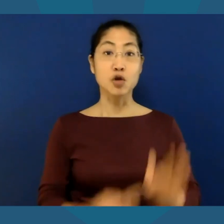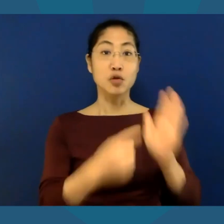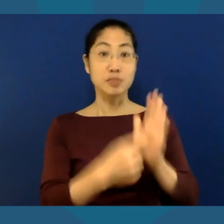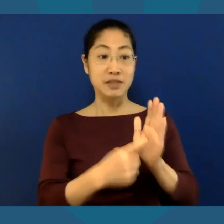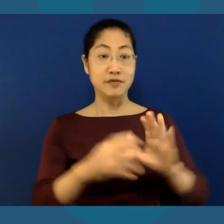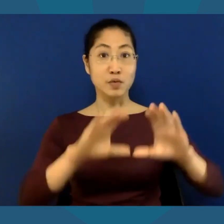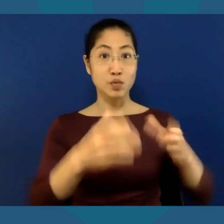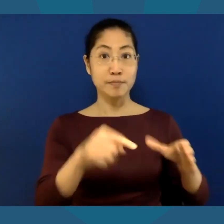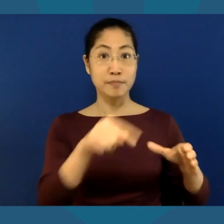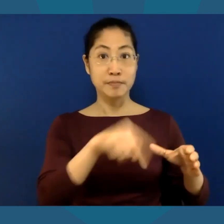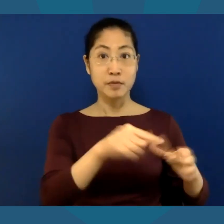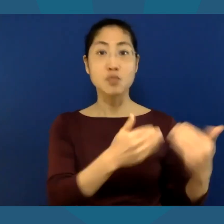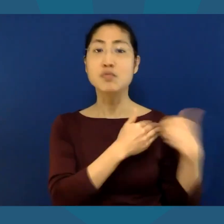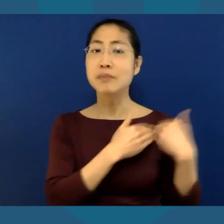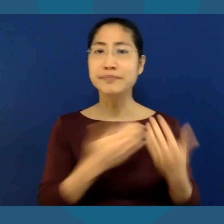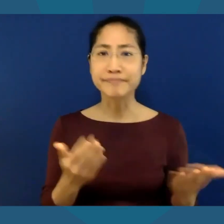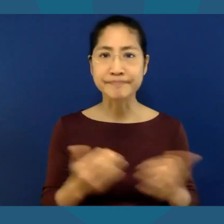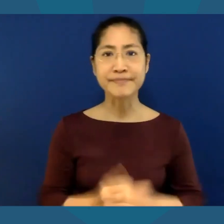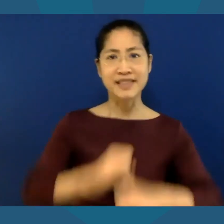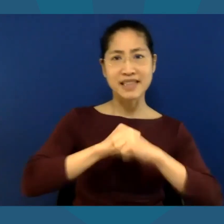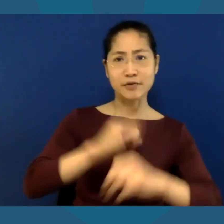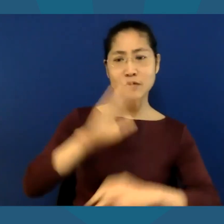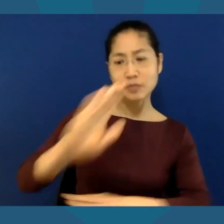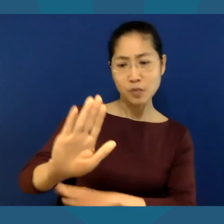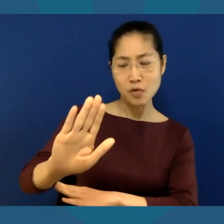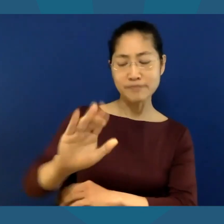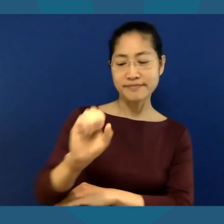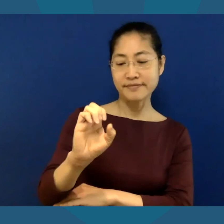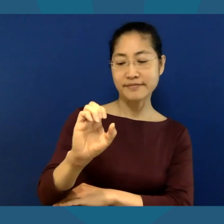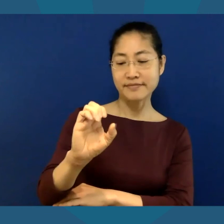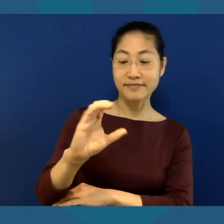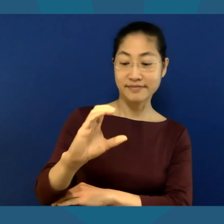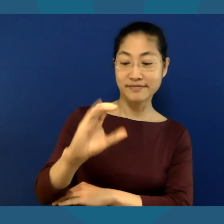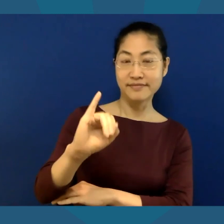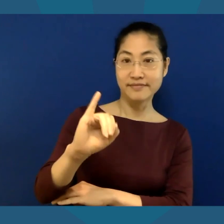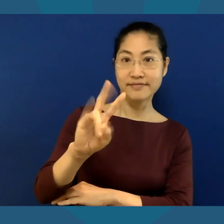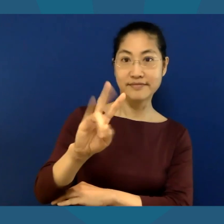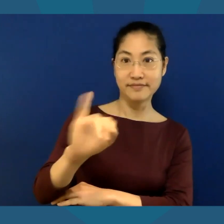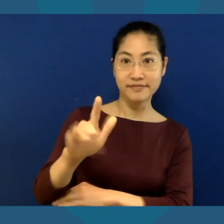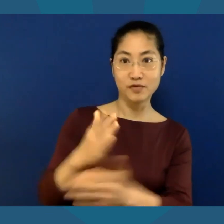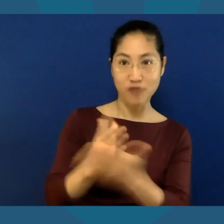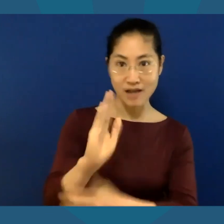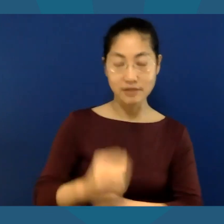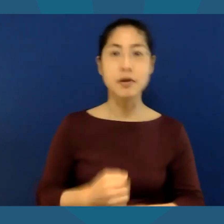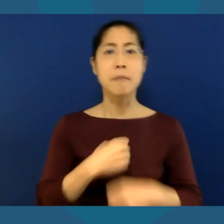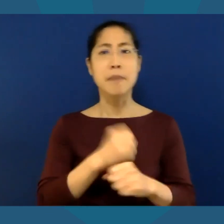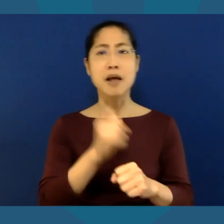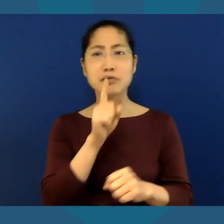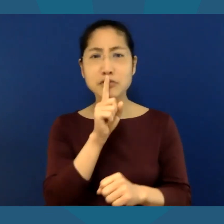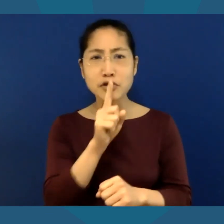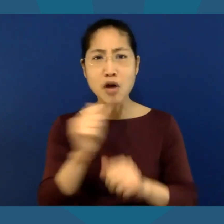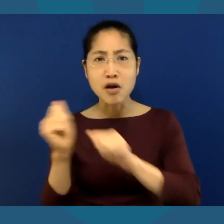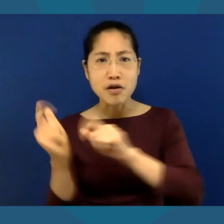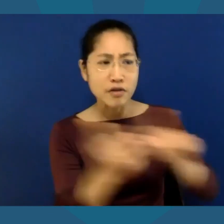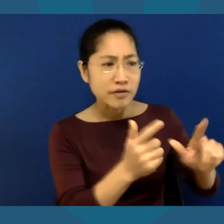Representatives are defenders of your civil rights and guardians of